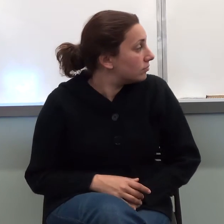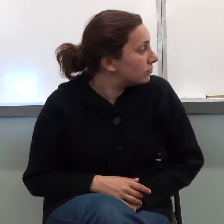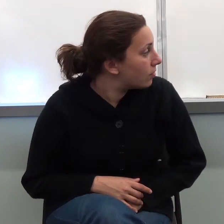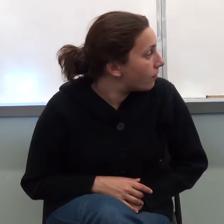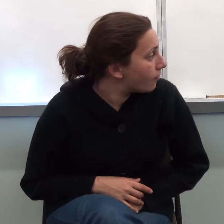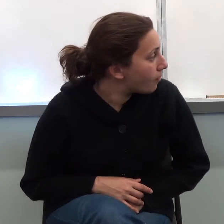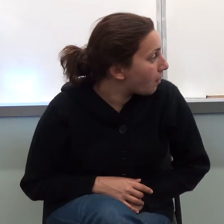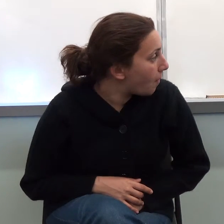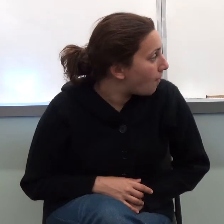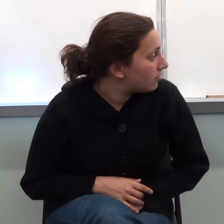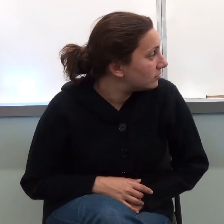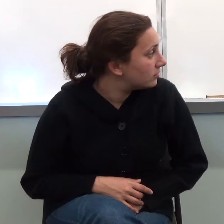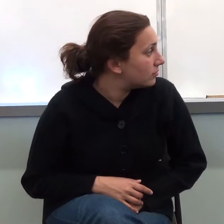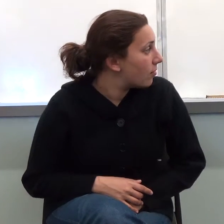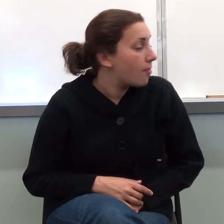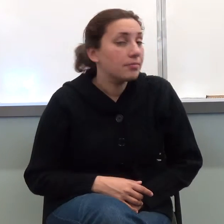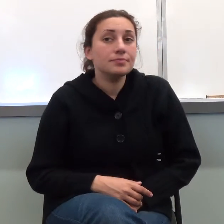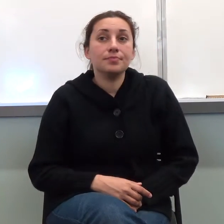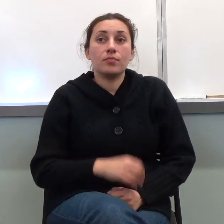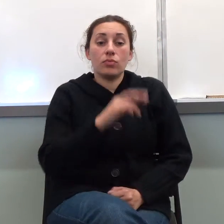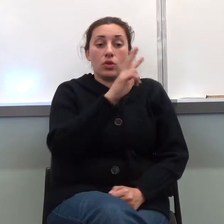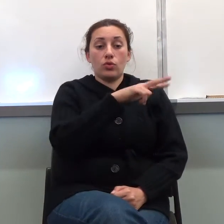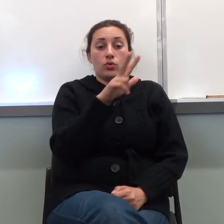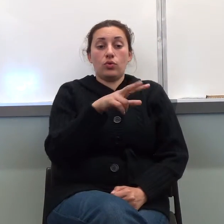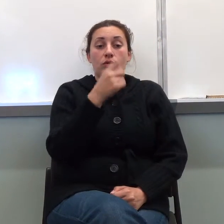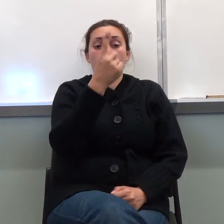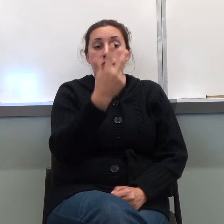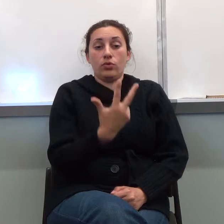Okay? Now 33 and a third percent.